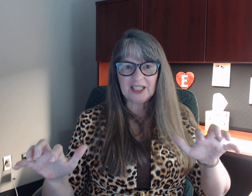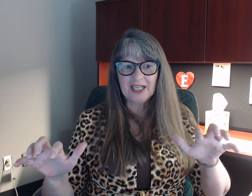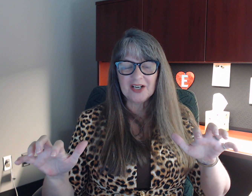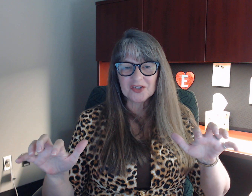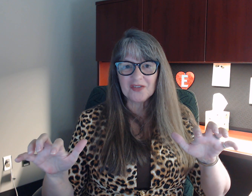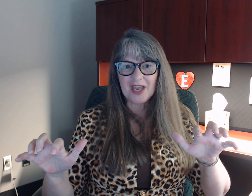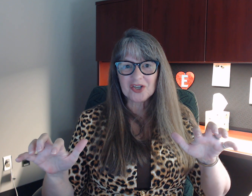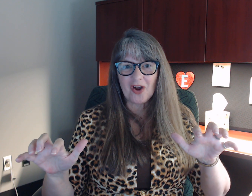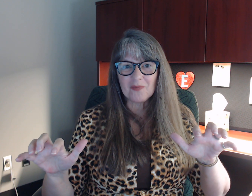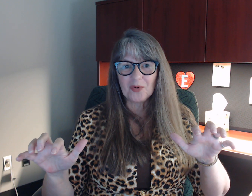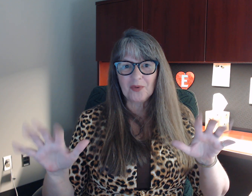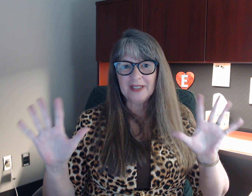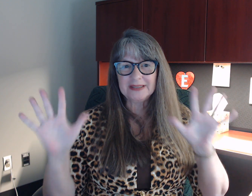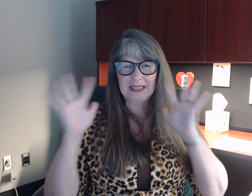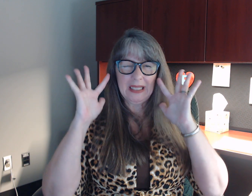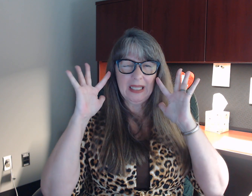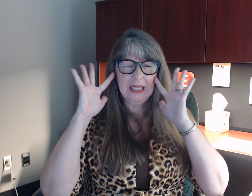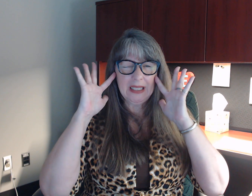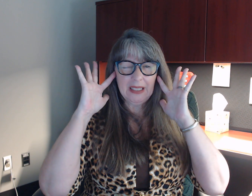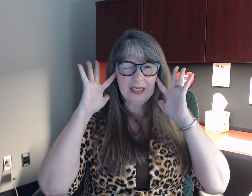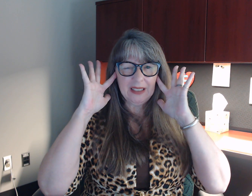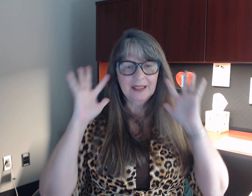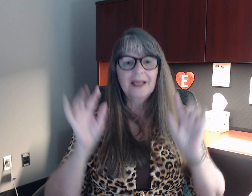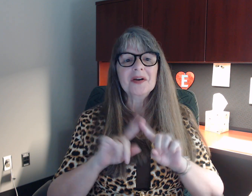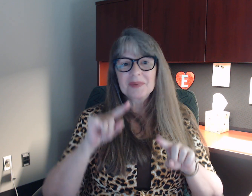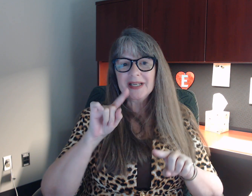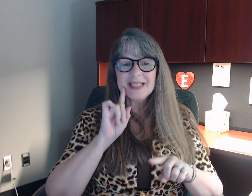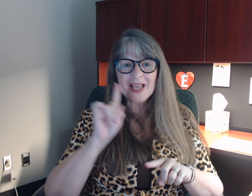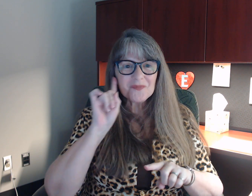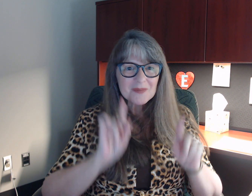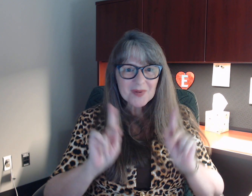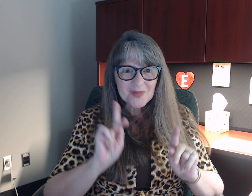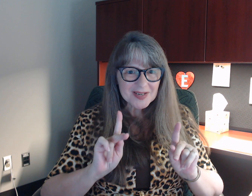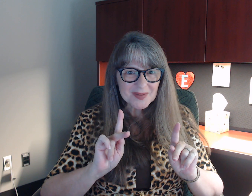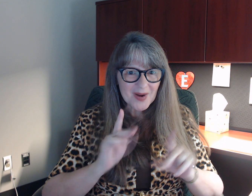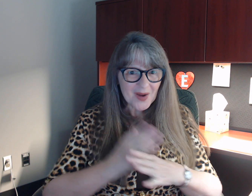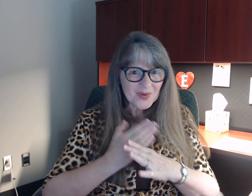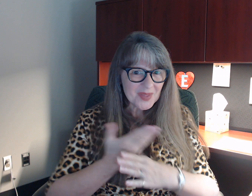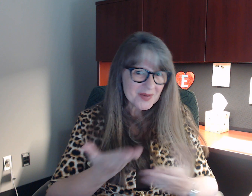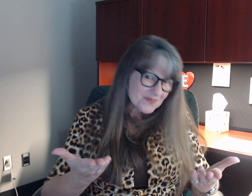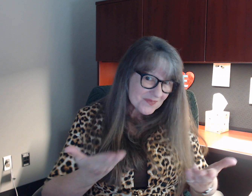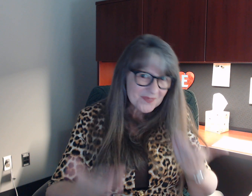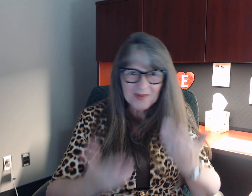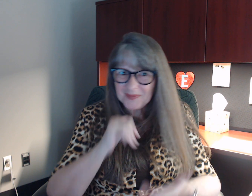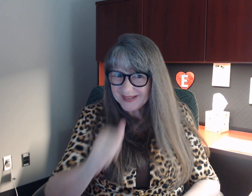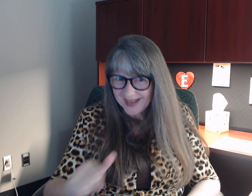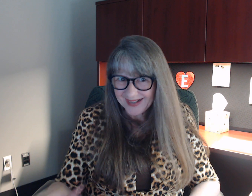nails on that chalkboard, right? It's like, ugh. But deaf people, would it bother them? Probably not,